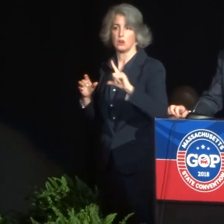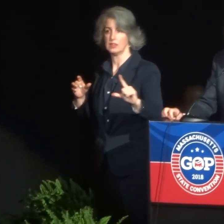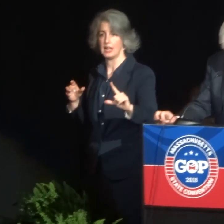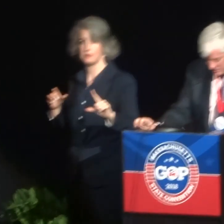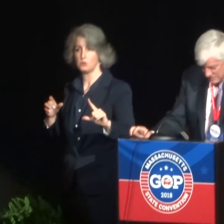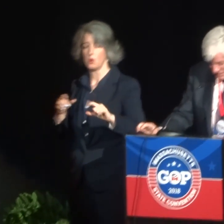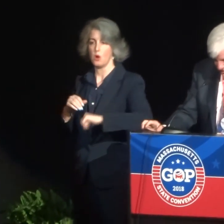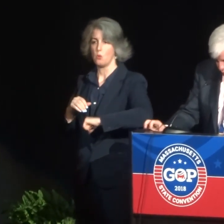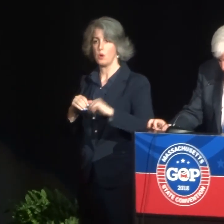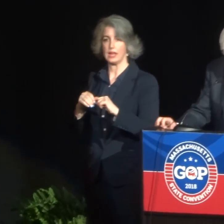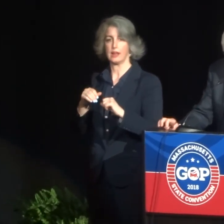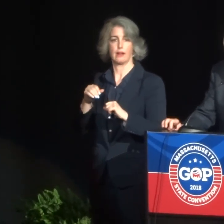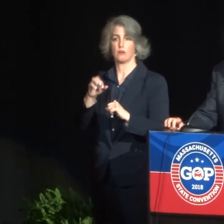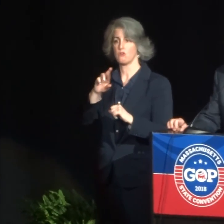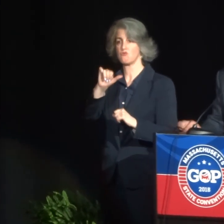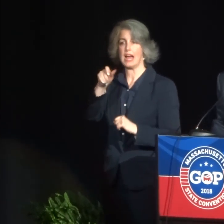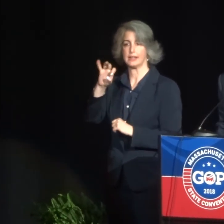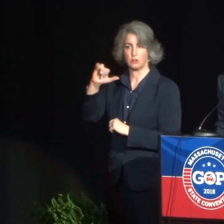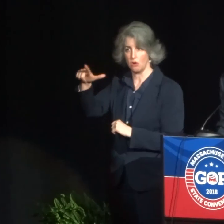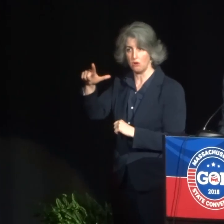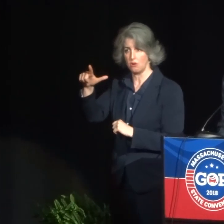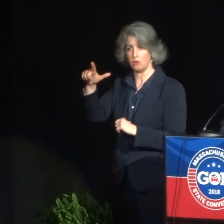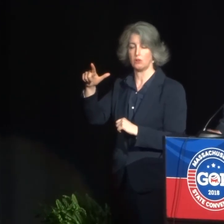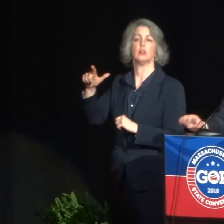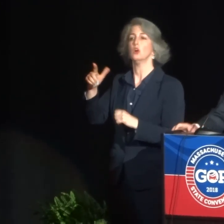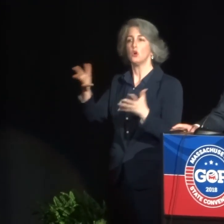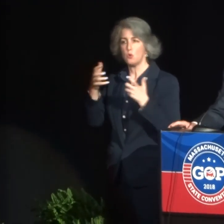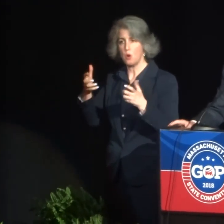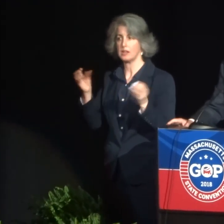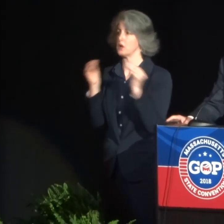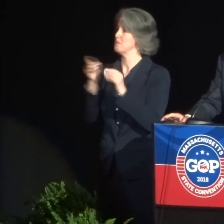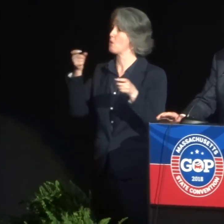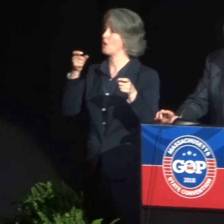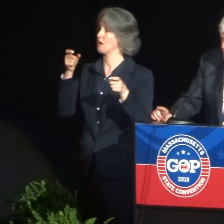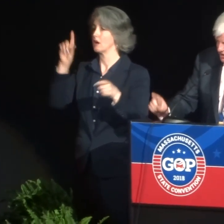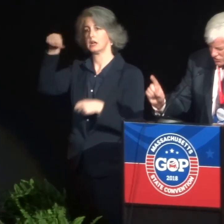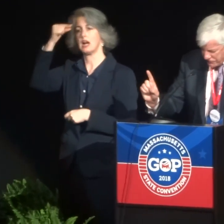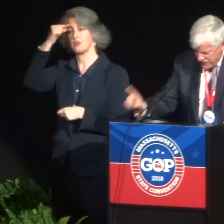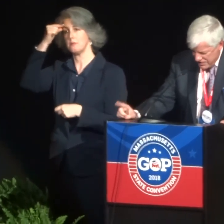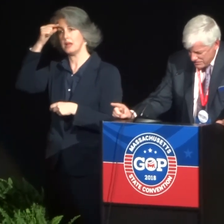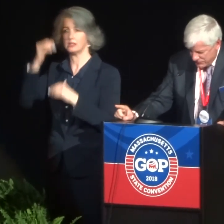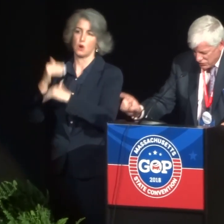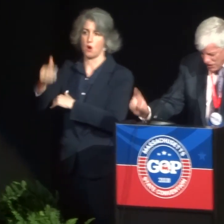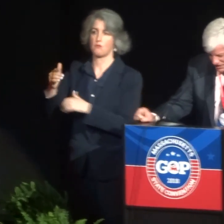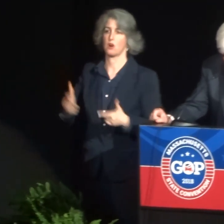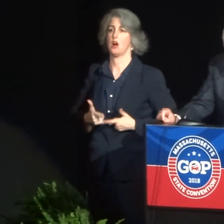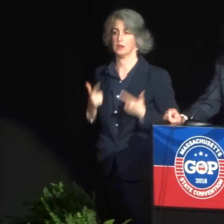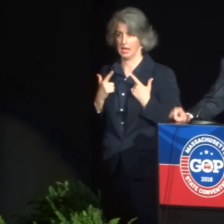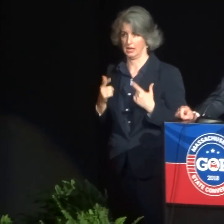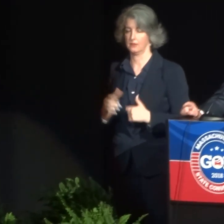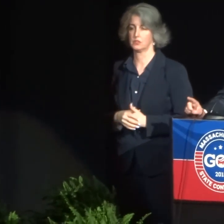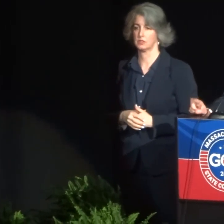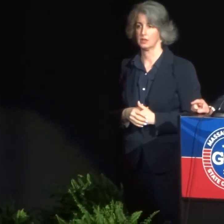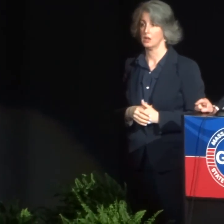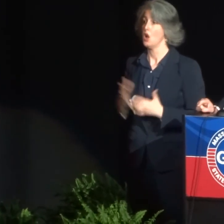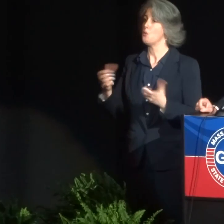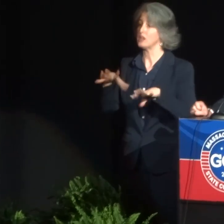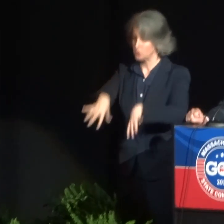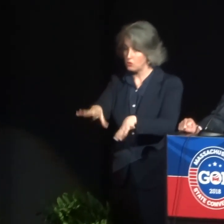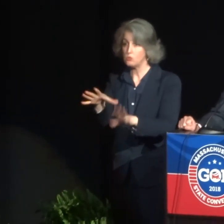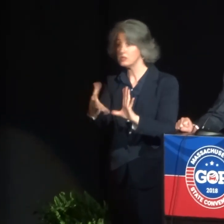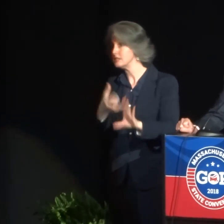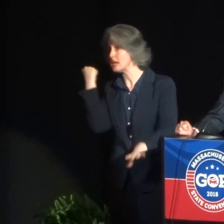and expand the rule of federal government into our lives, to take away your freedoms and rights, and to